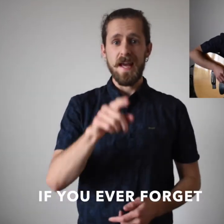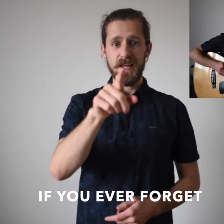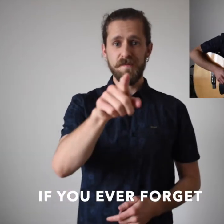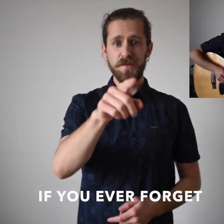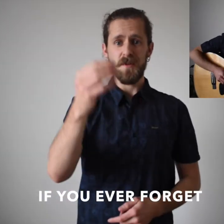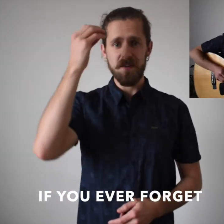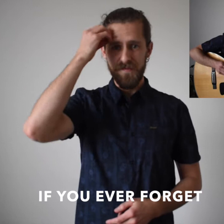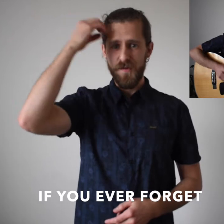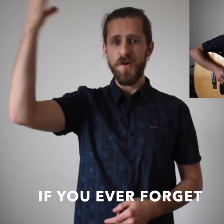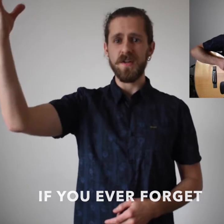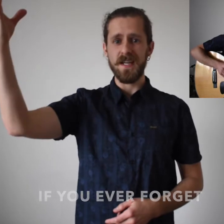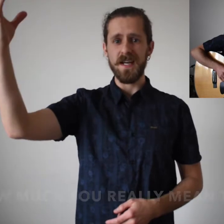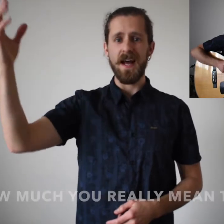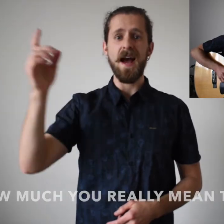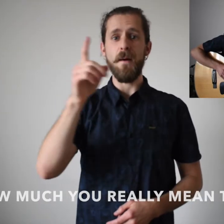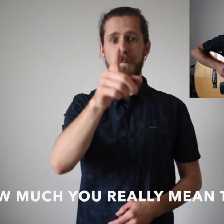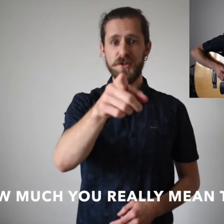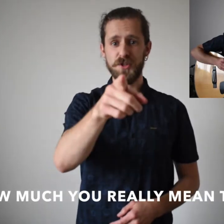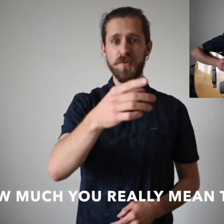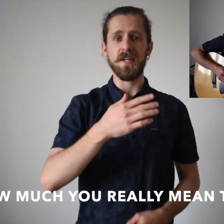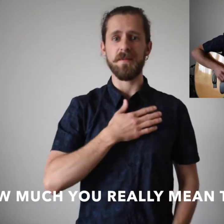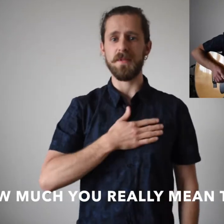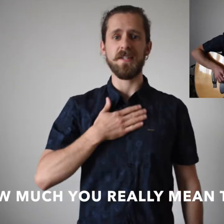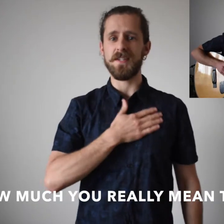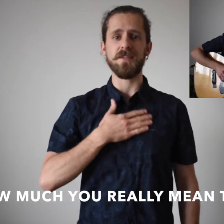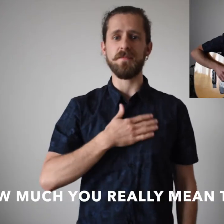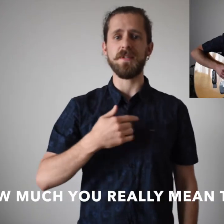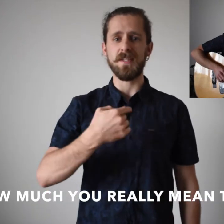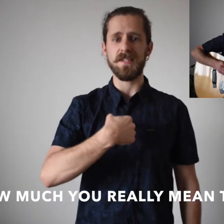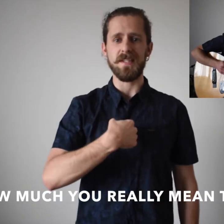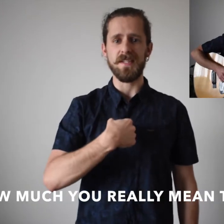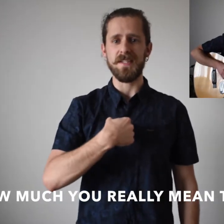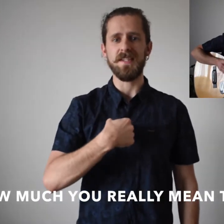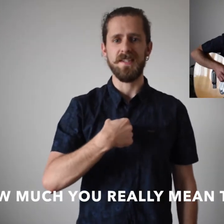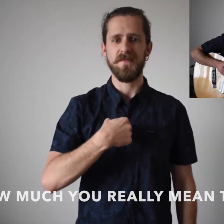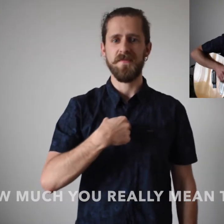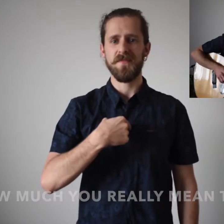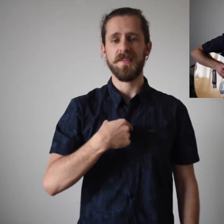If you ever forget how much you really mean to me,